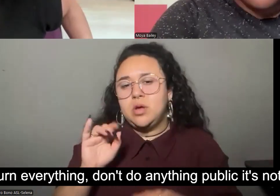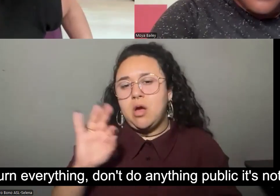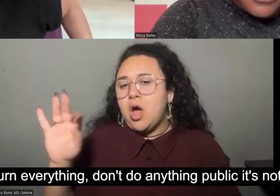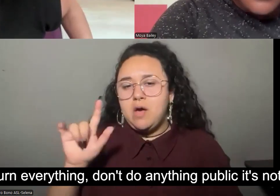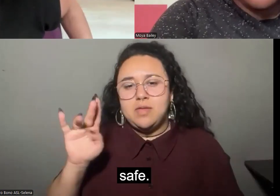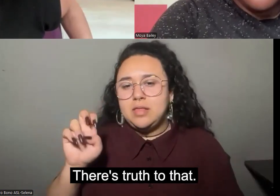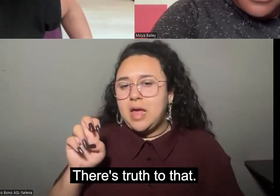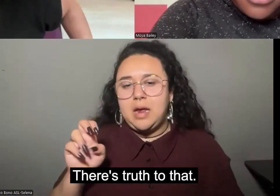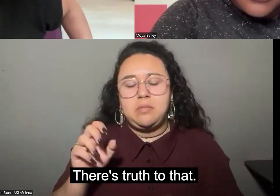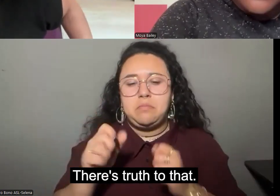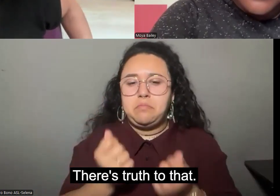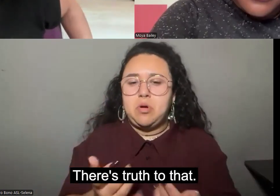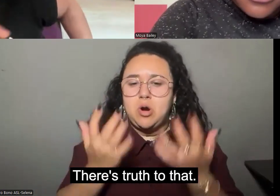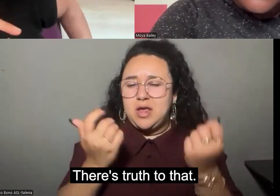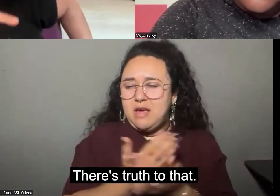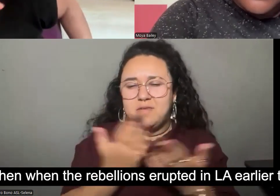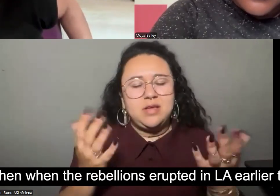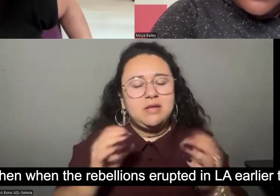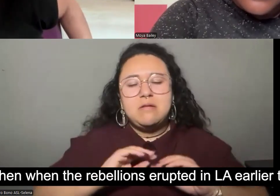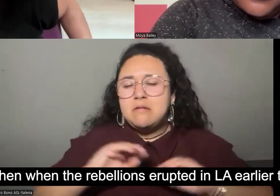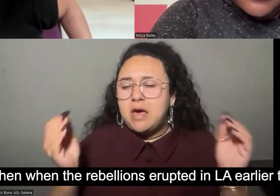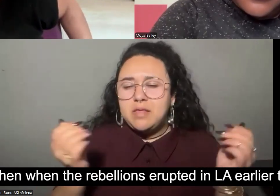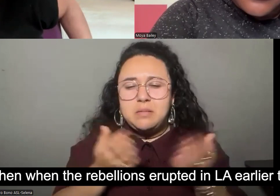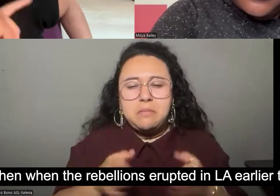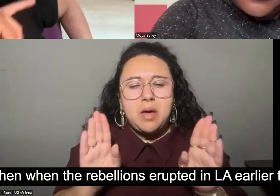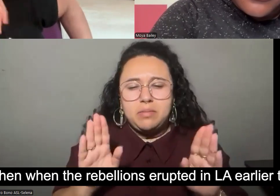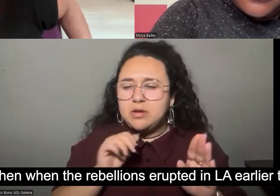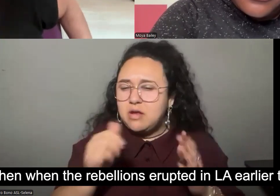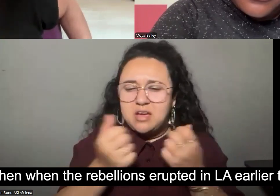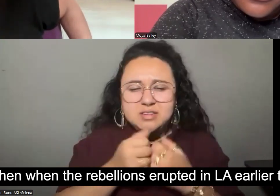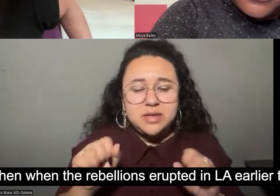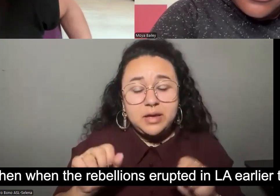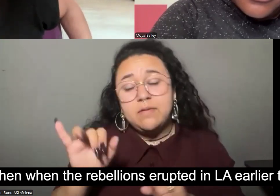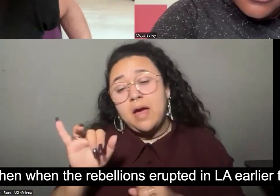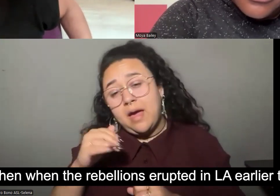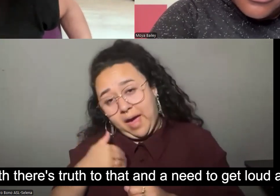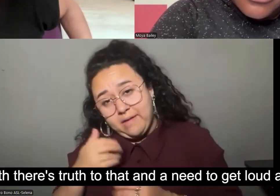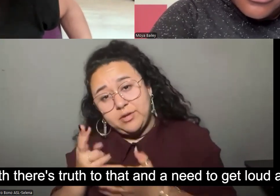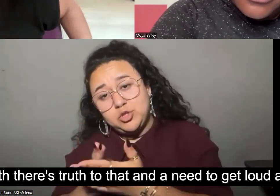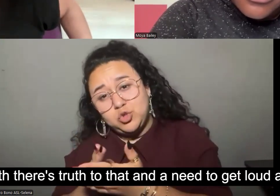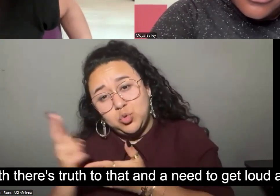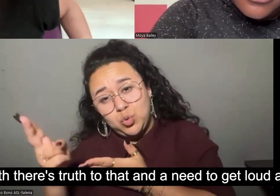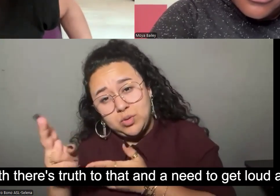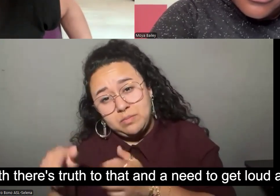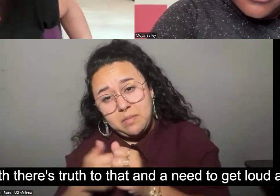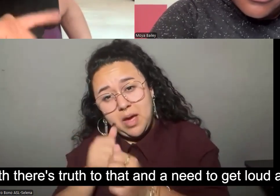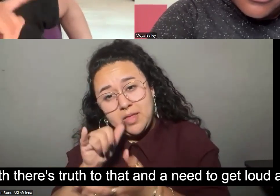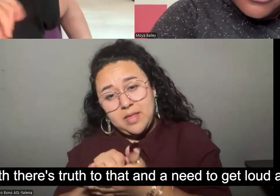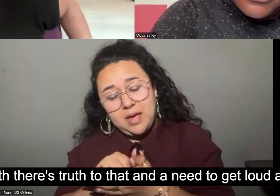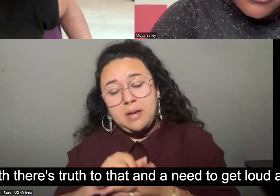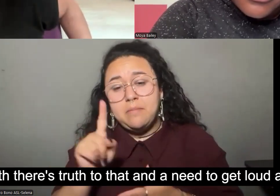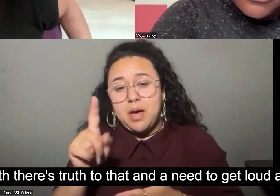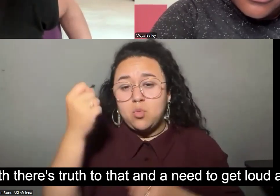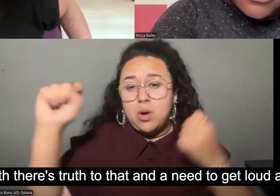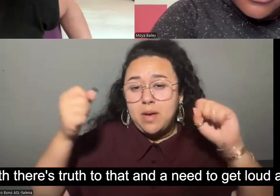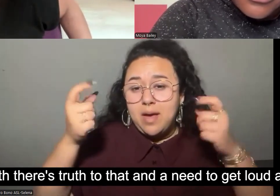anything public, it's not safe. And there's truth to that. But then, when the rebellions erupted in LA earlier this month, I was like, there's